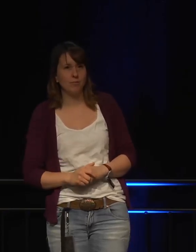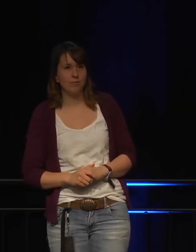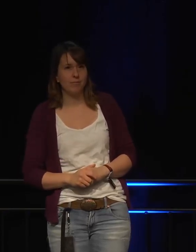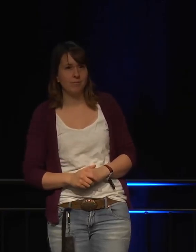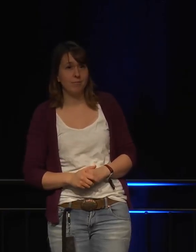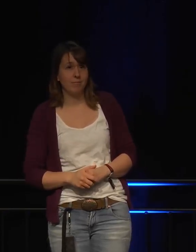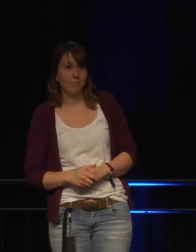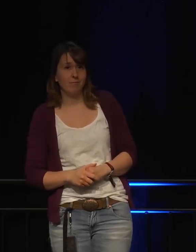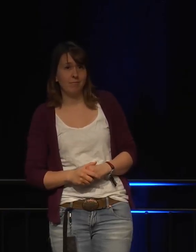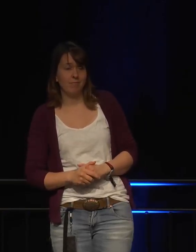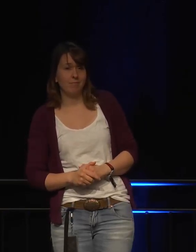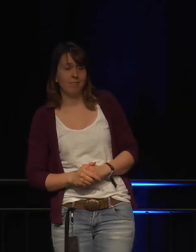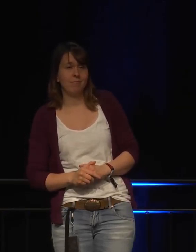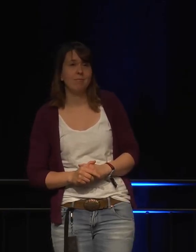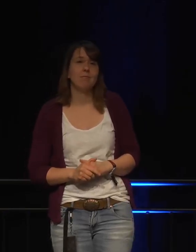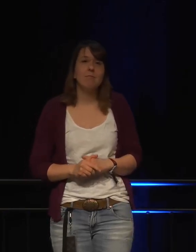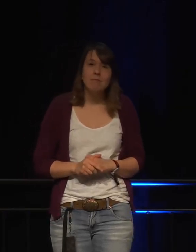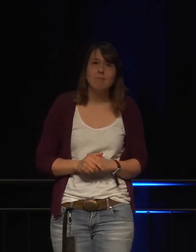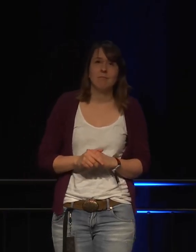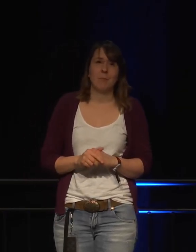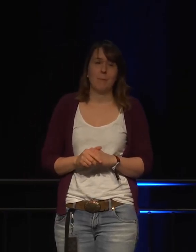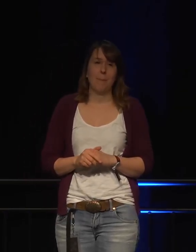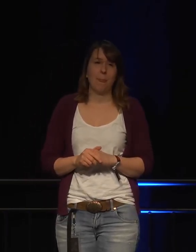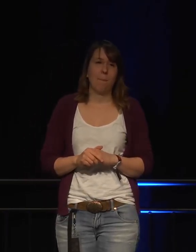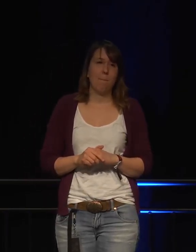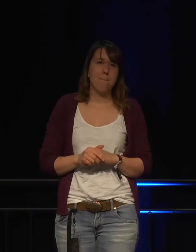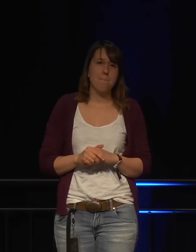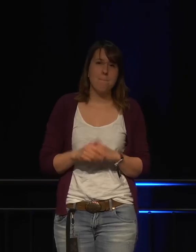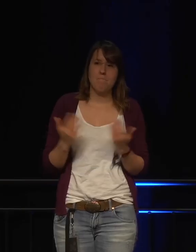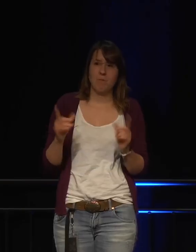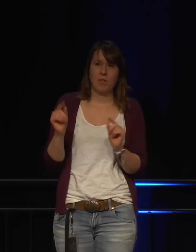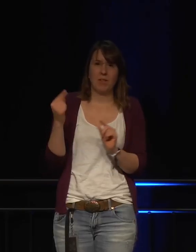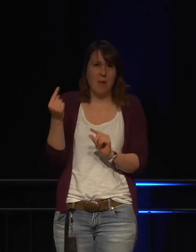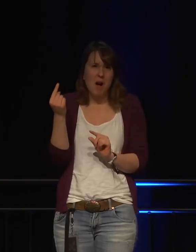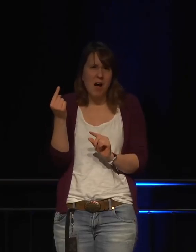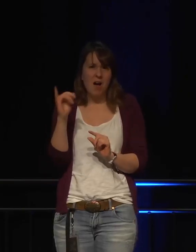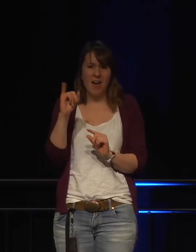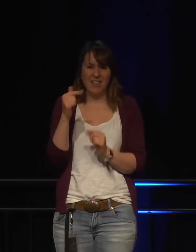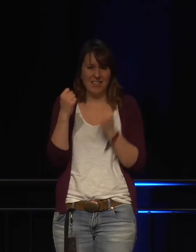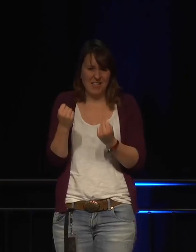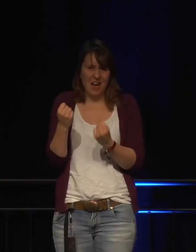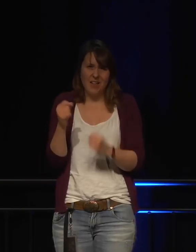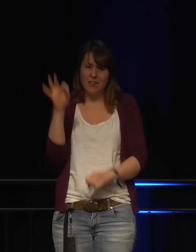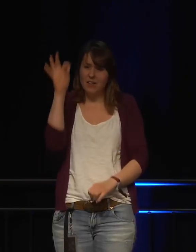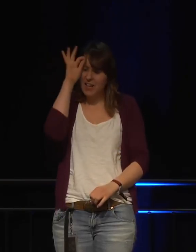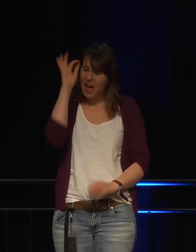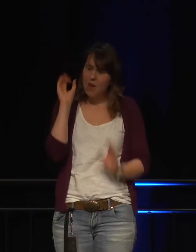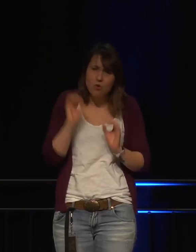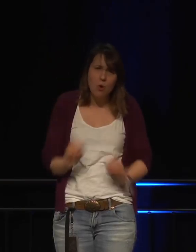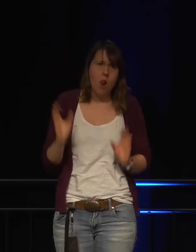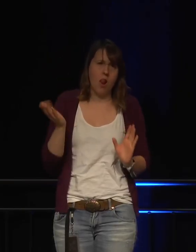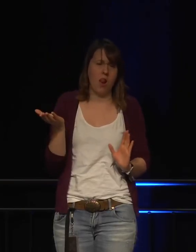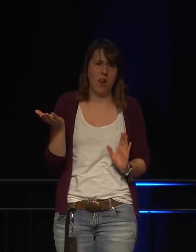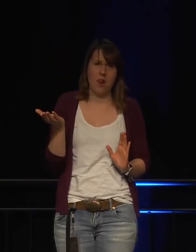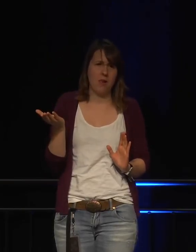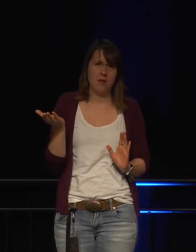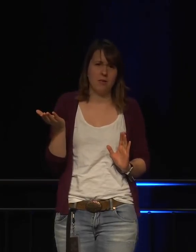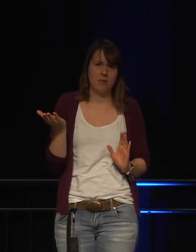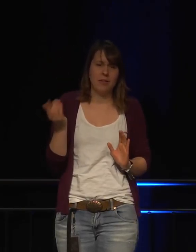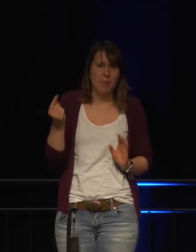So, they didn't actually have the knowledge that IT security might be more